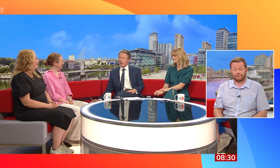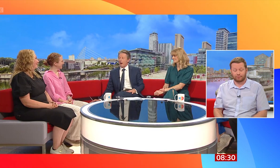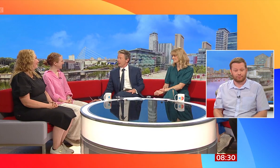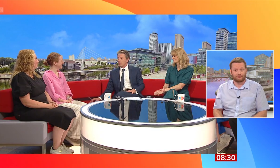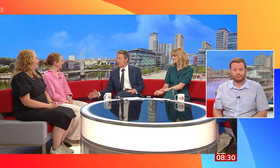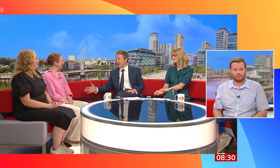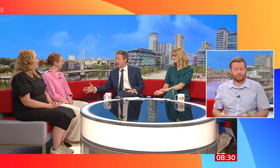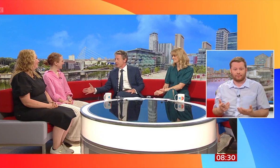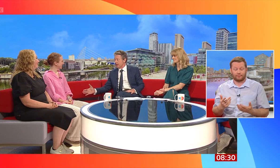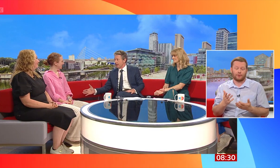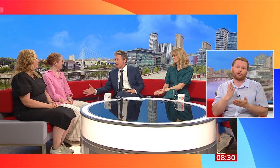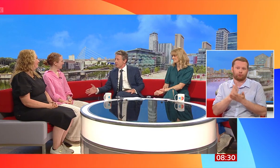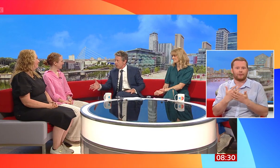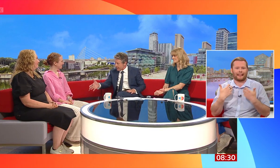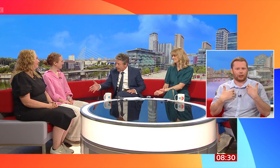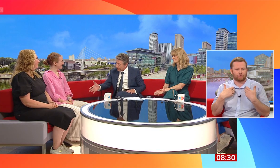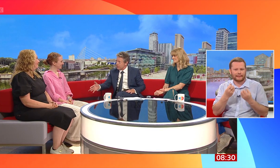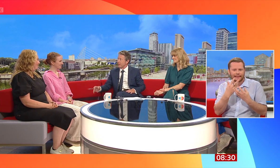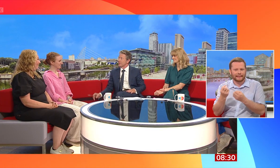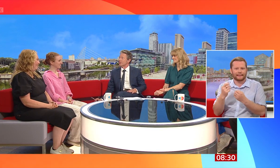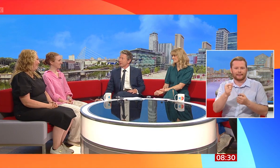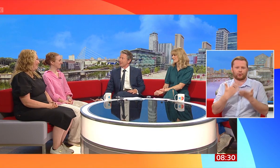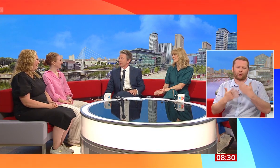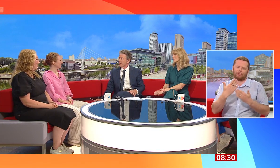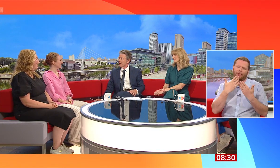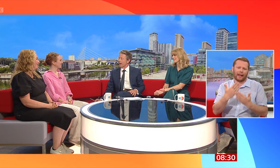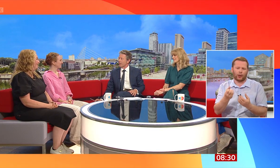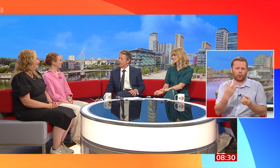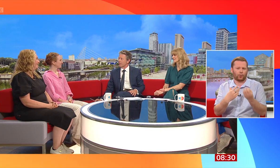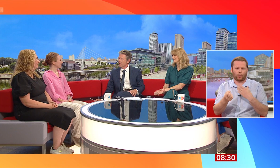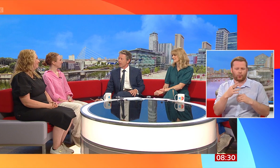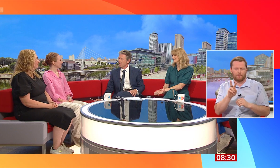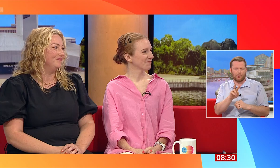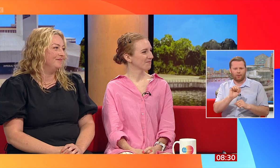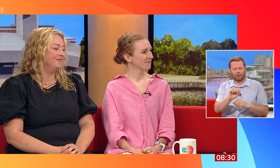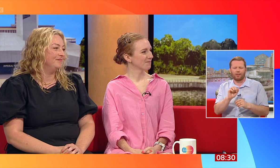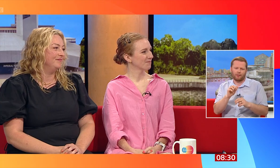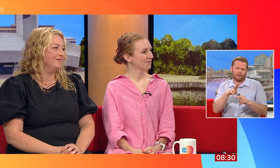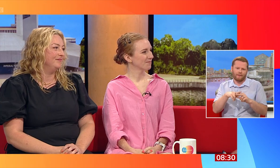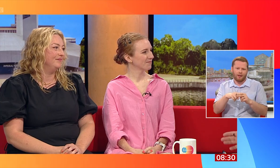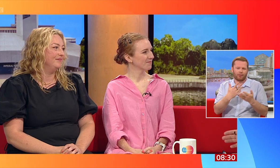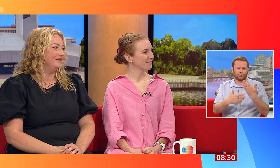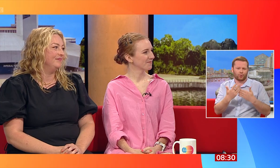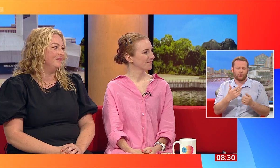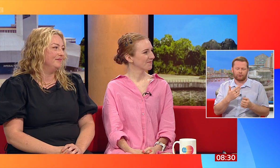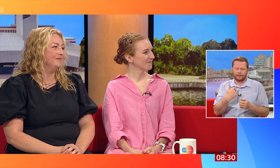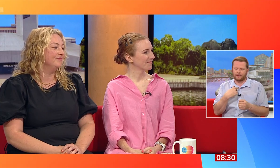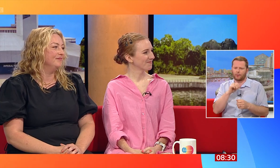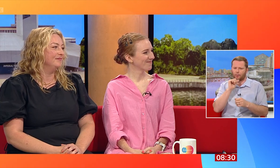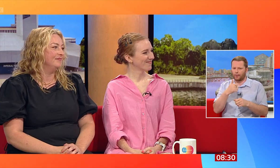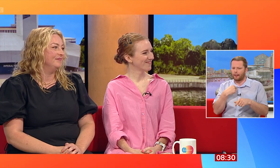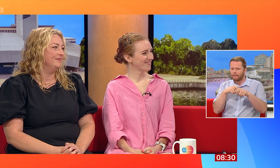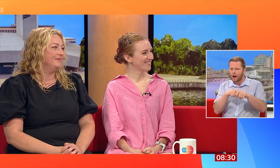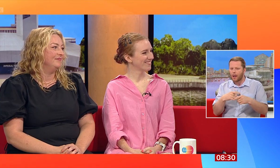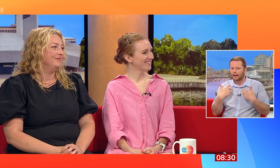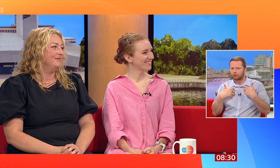Right. It's been really interesting hearing your stories. Thank you for sharing your story about your father. And yeah, we'll follow this with interest and